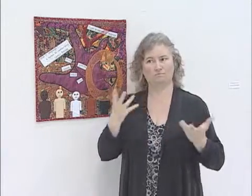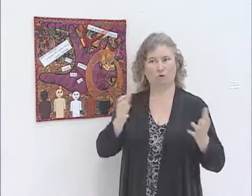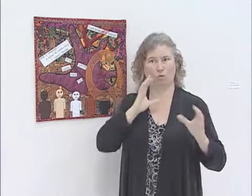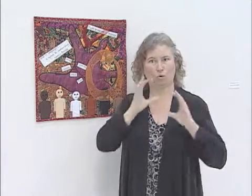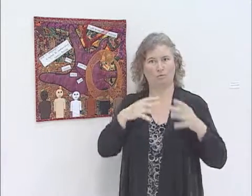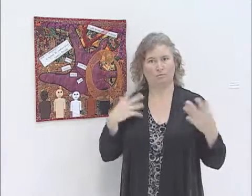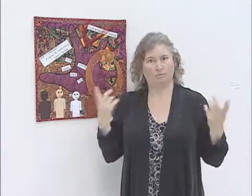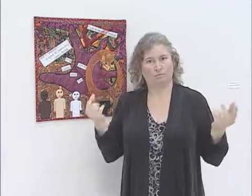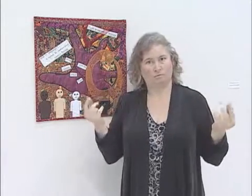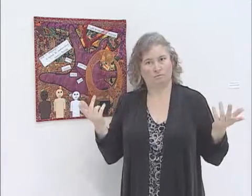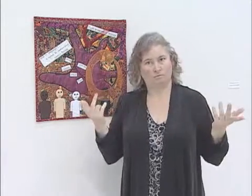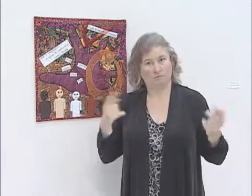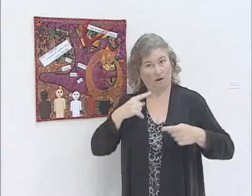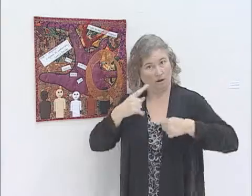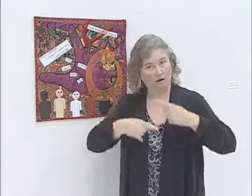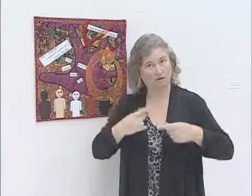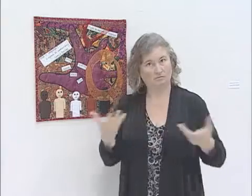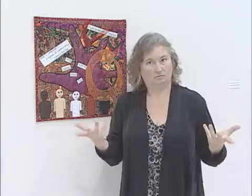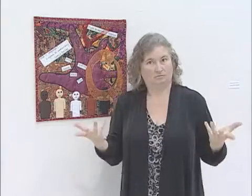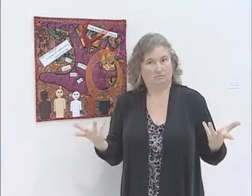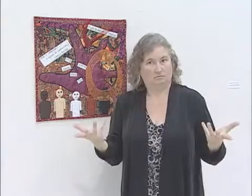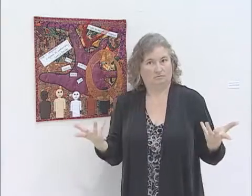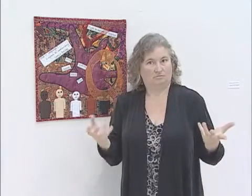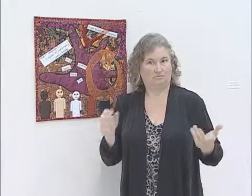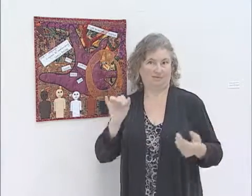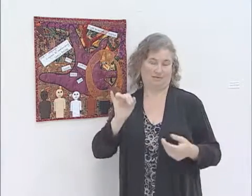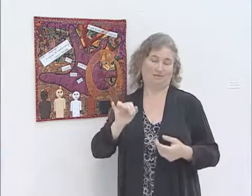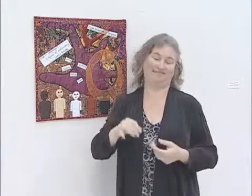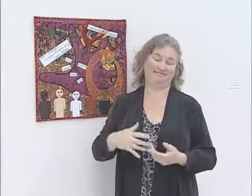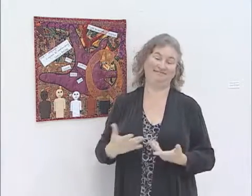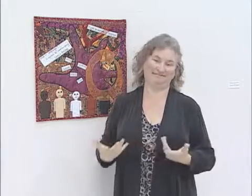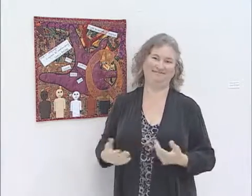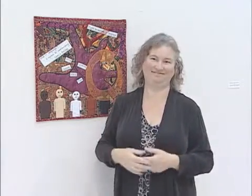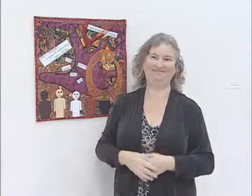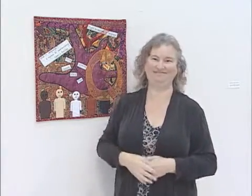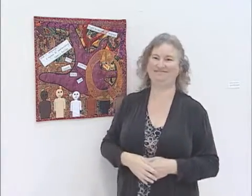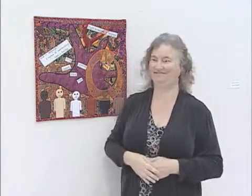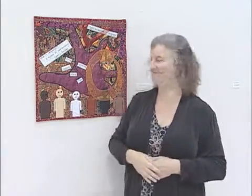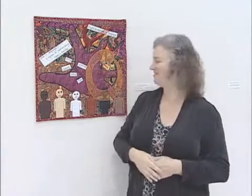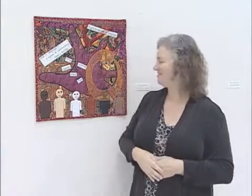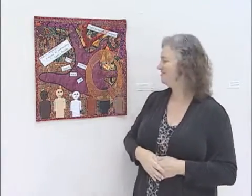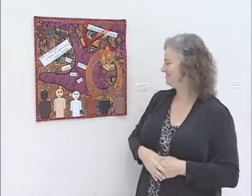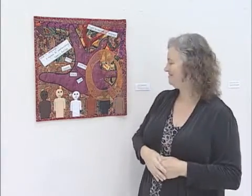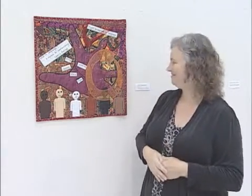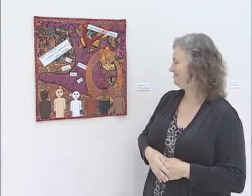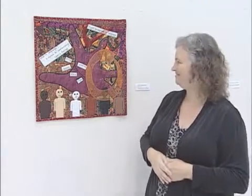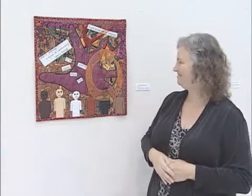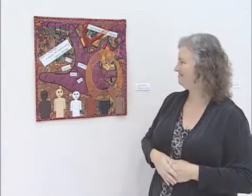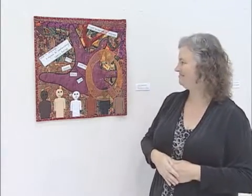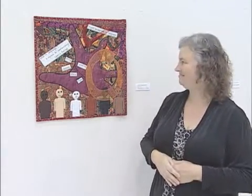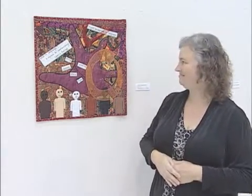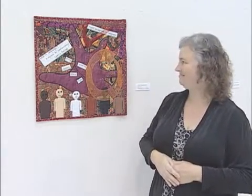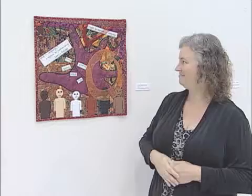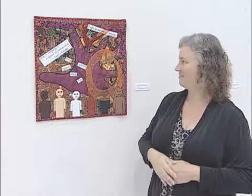talk and use their voices. Without that, there's no communication. And the same goes for deaf people with sign language.